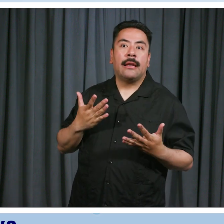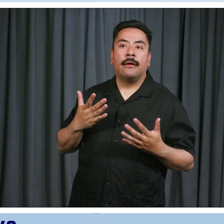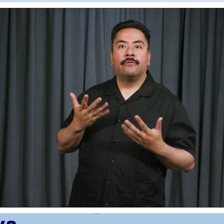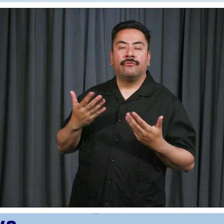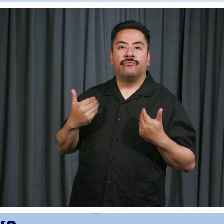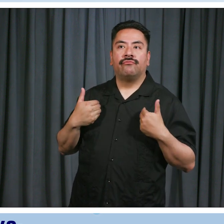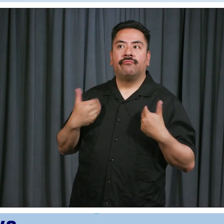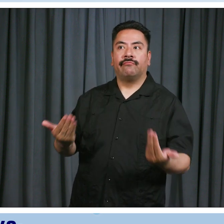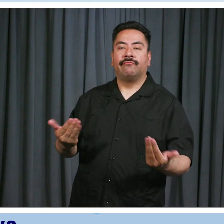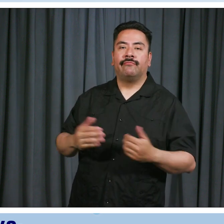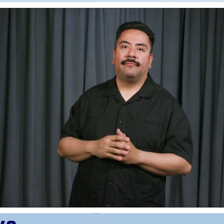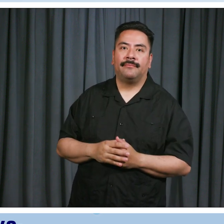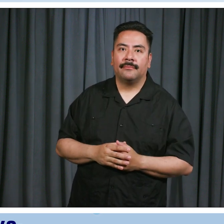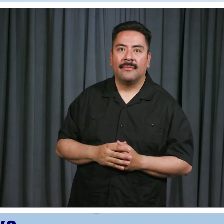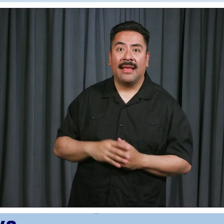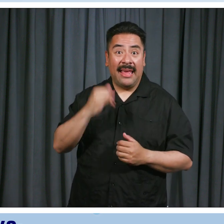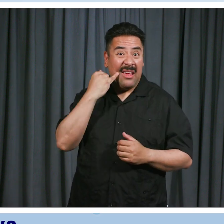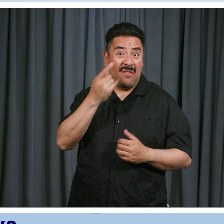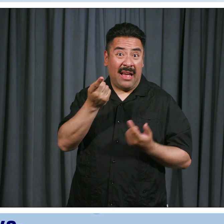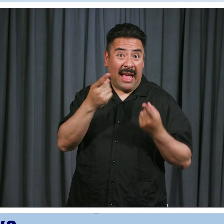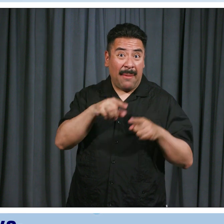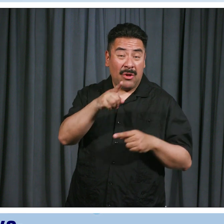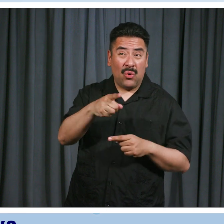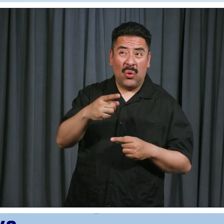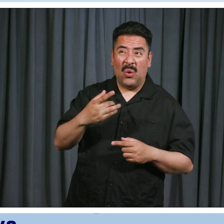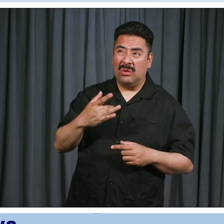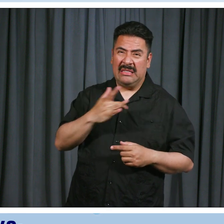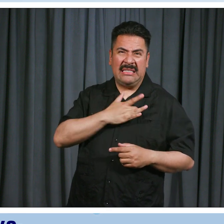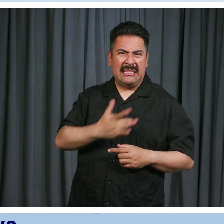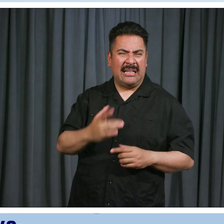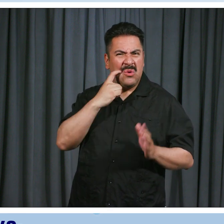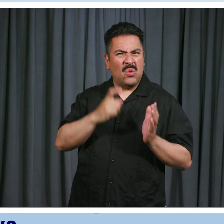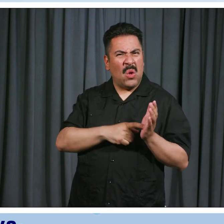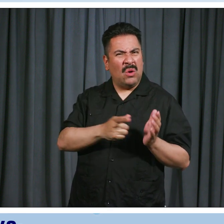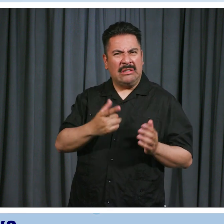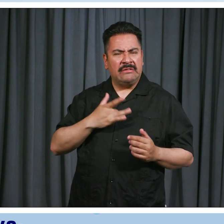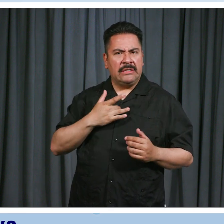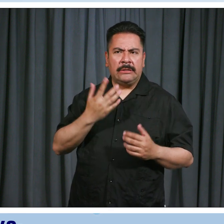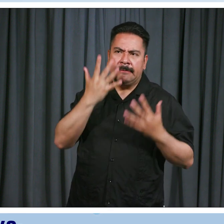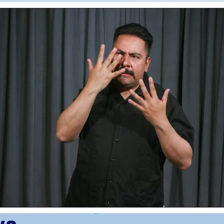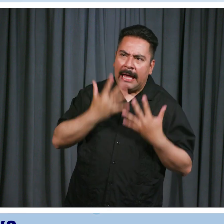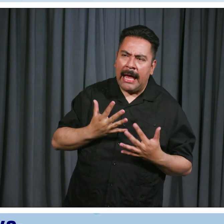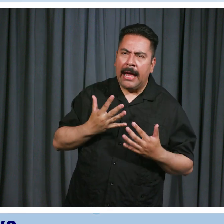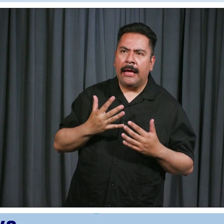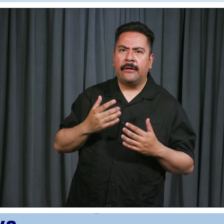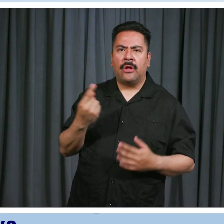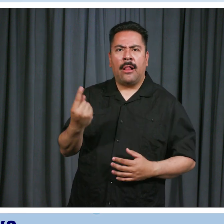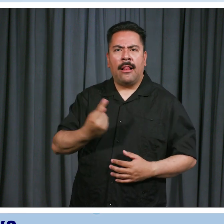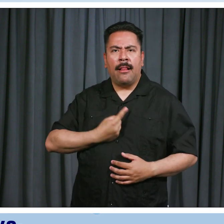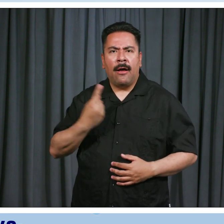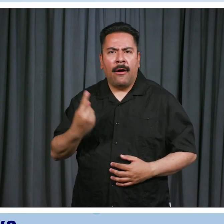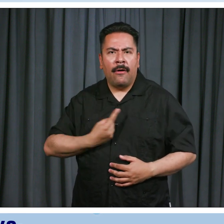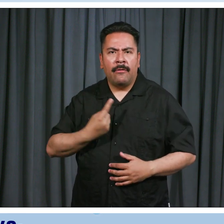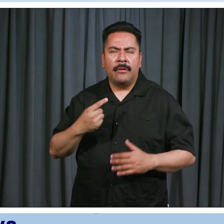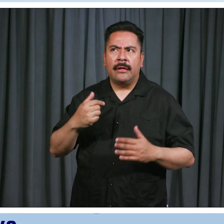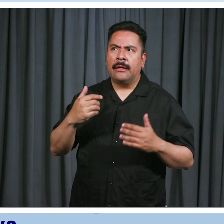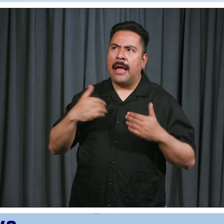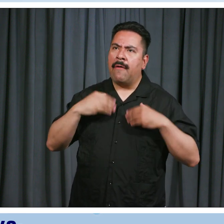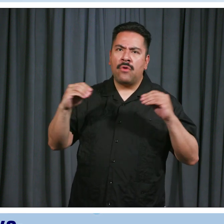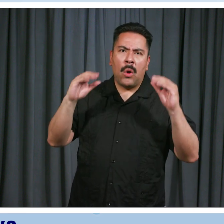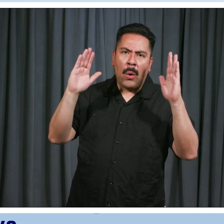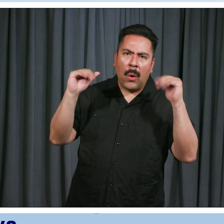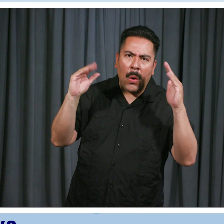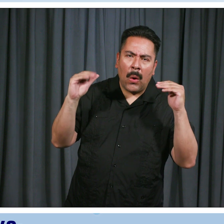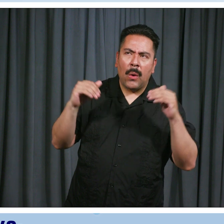baseline. And so if you're spending more time feeling sad and lonely and hopeless than you are feeling kind of above the line